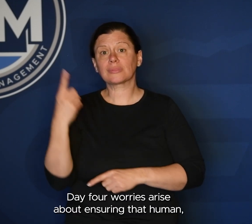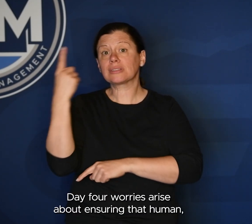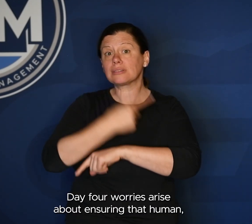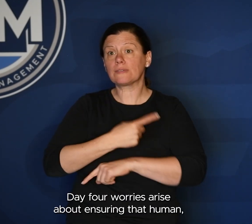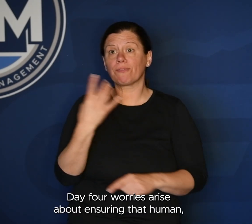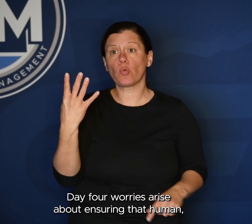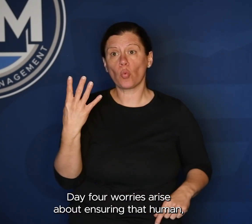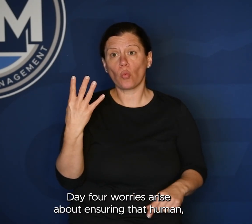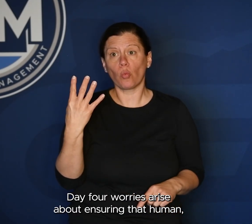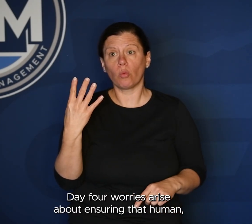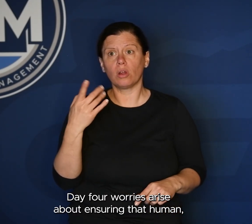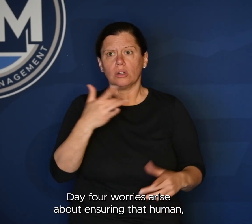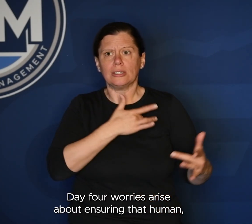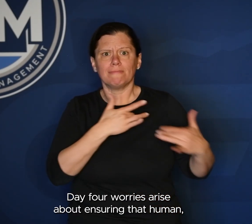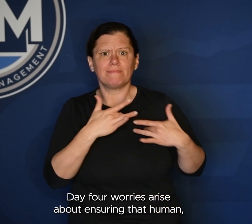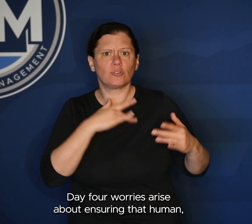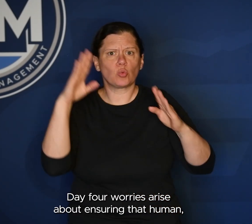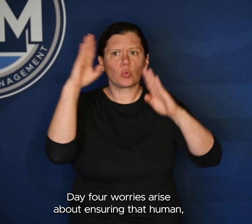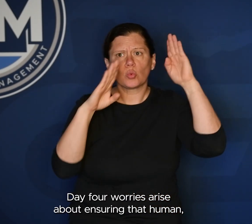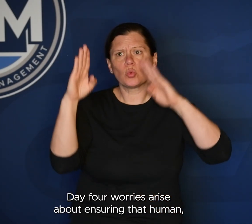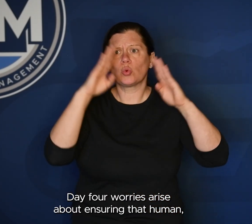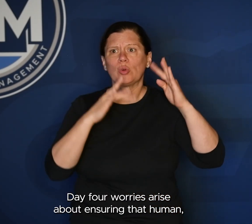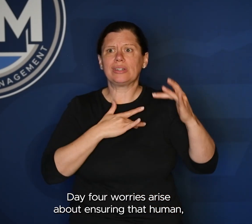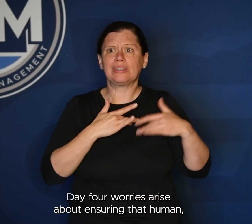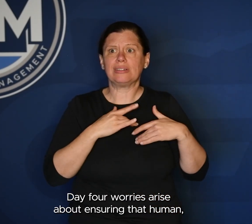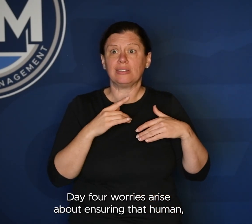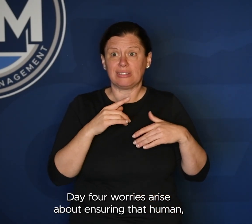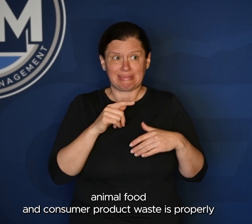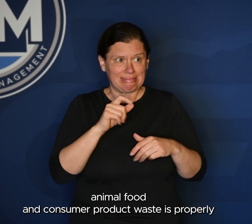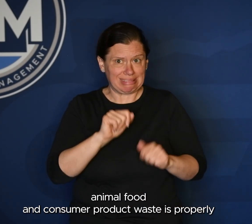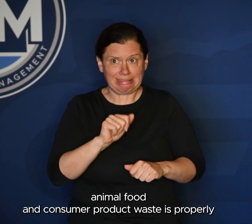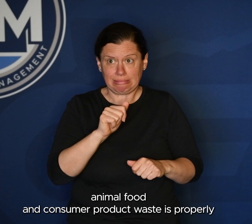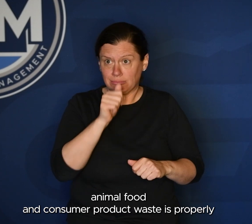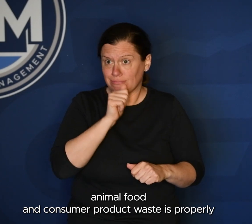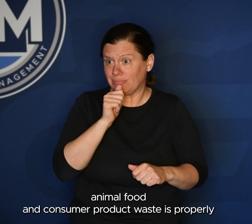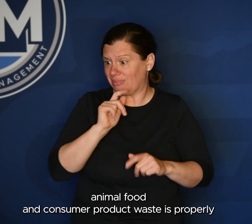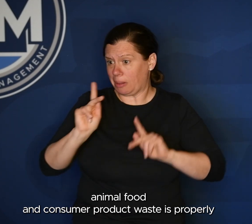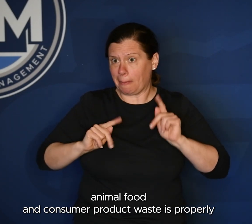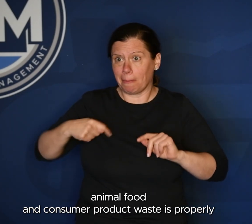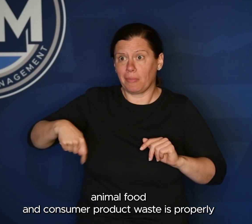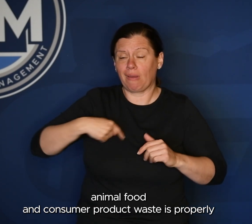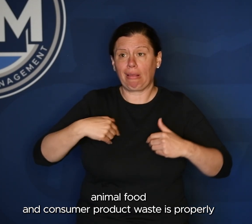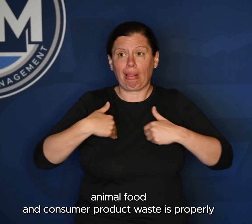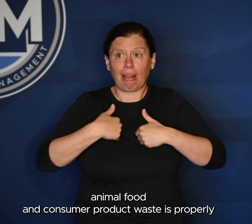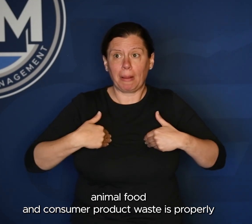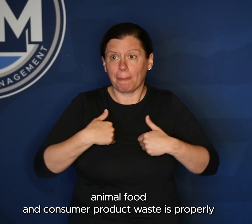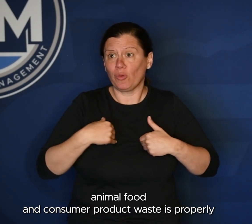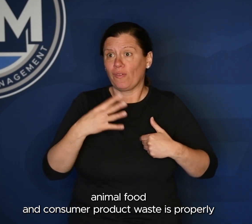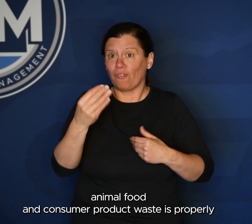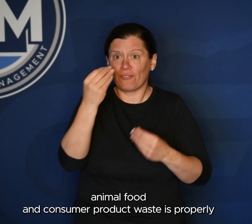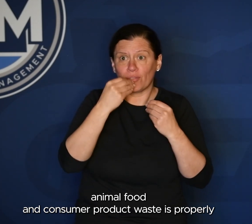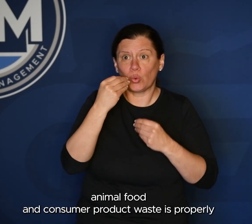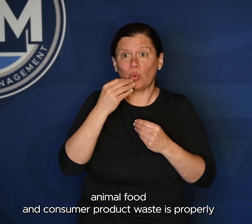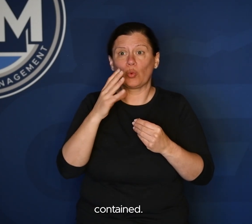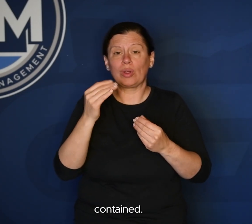Day 4. Worries arise about ensuring that human, animal, food, and consumer product waste is properly